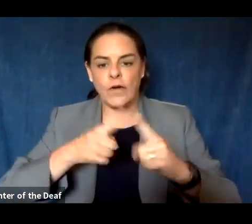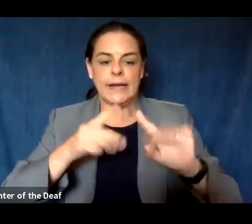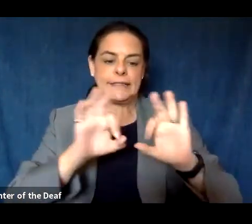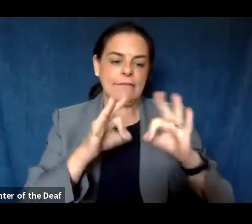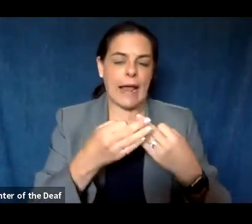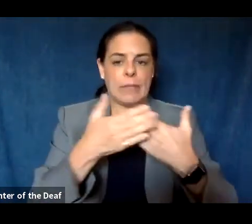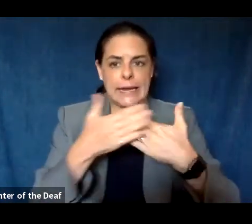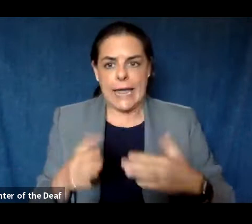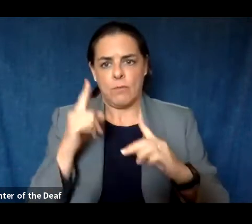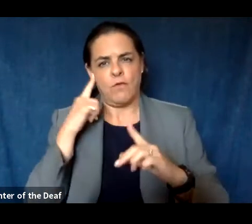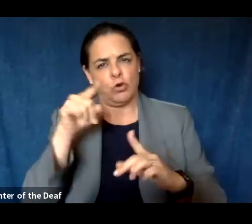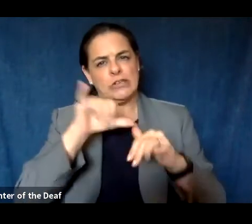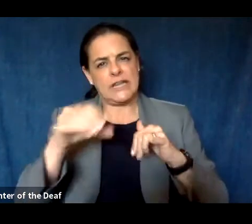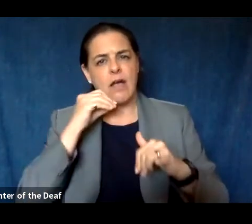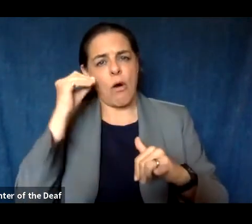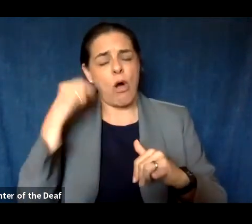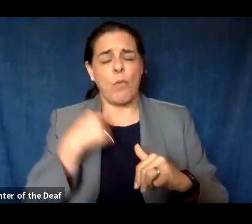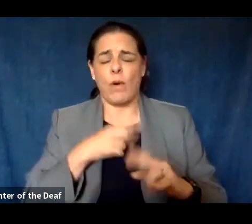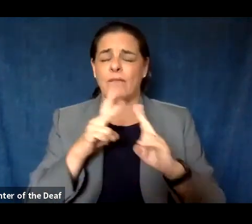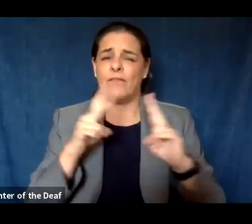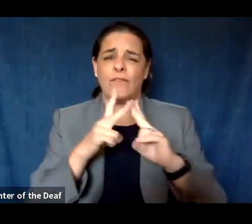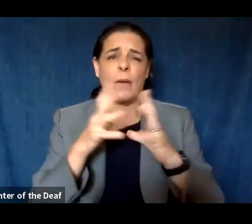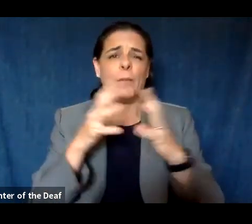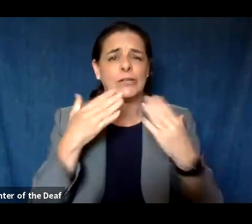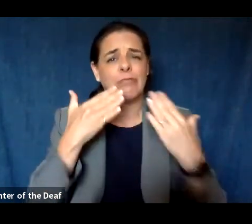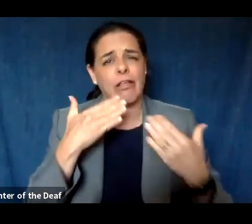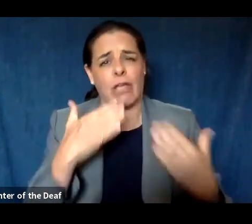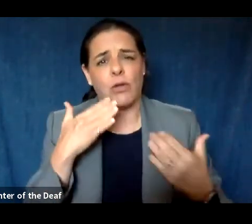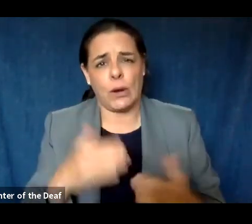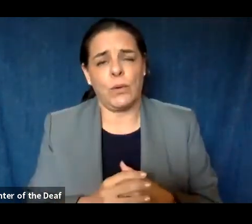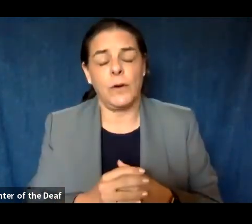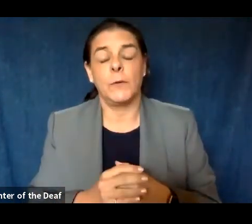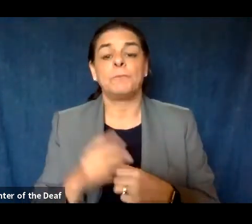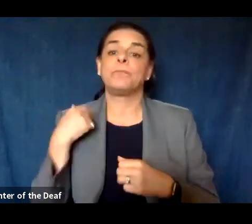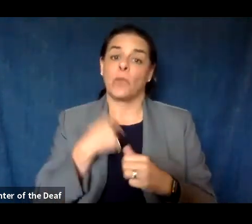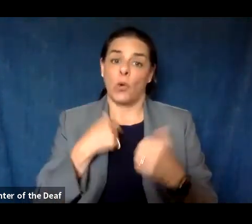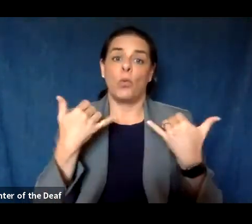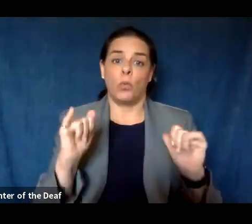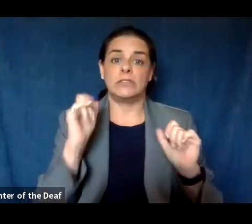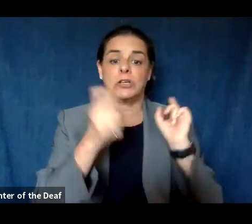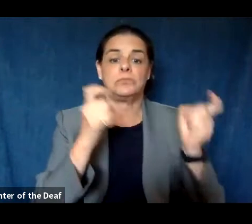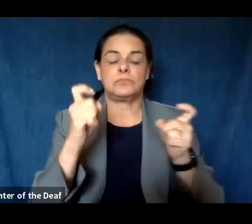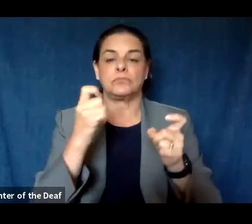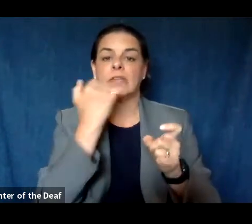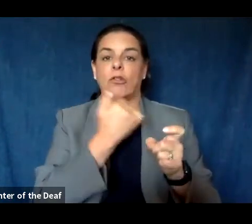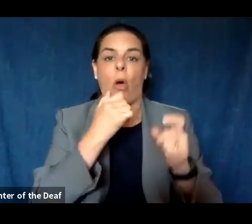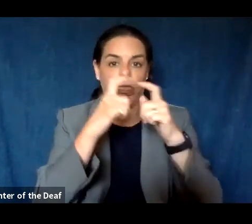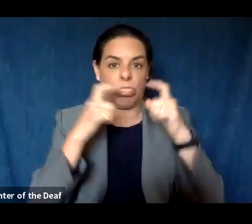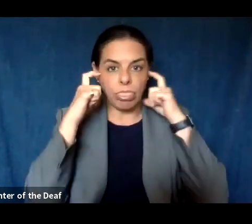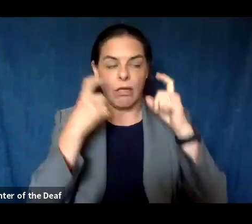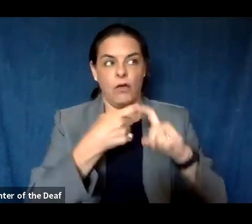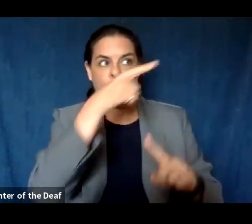we are truly grateful. We are continuing to distribute the state-purchased cloth face coverings.